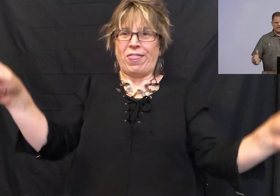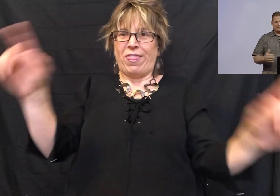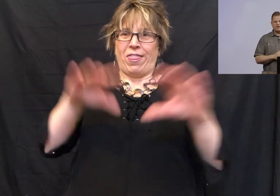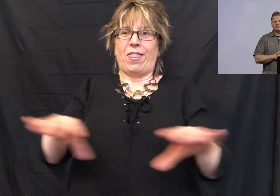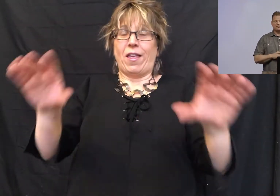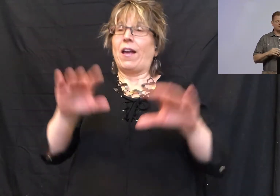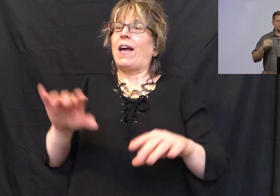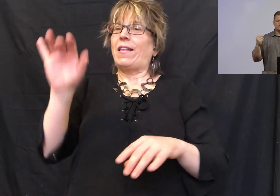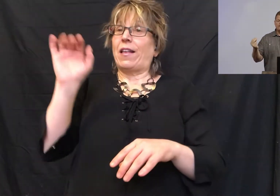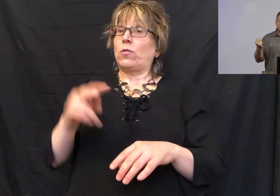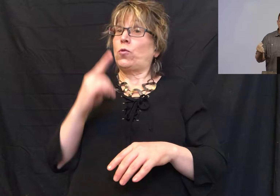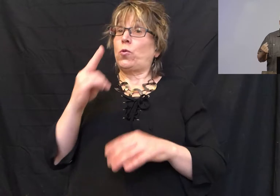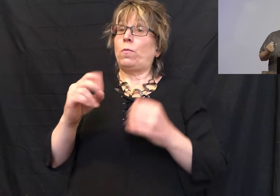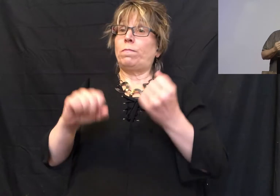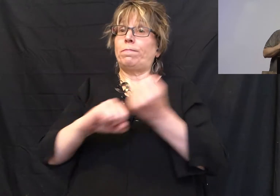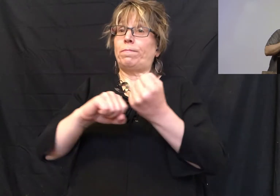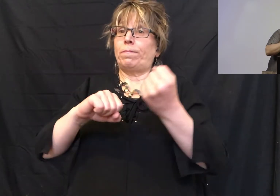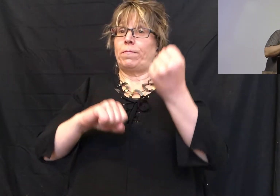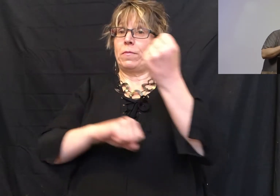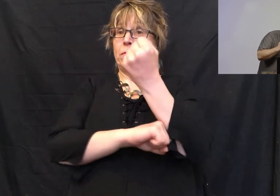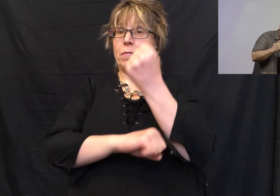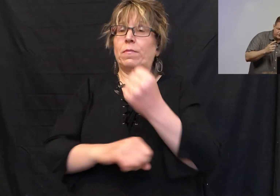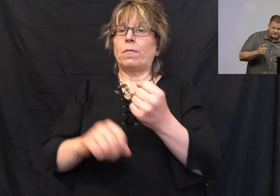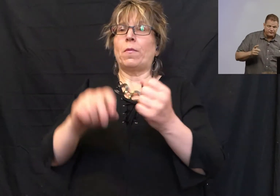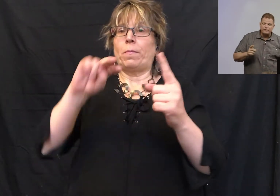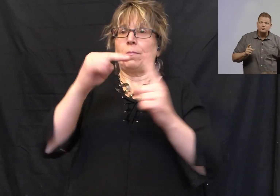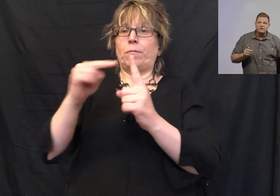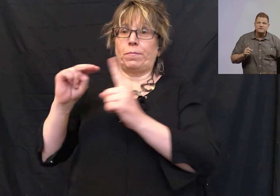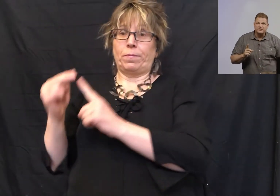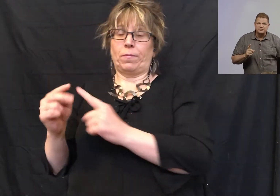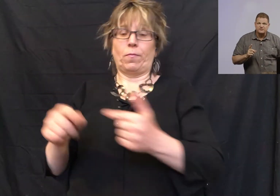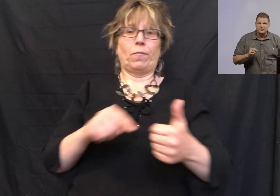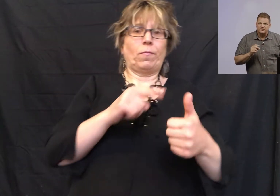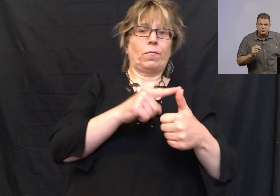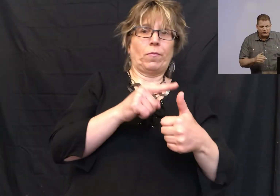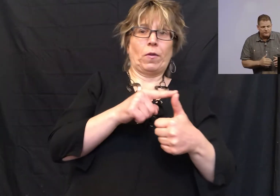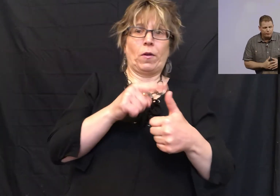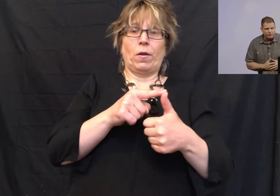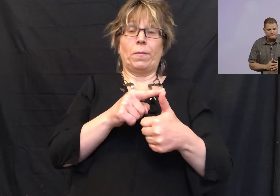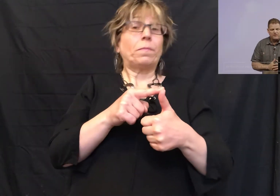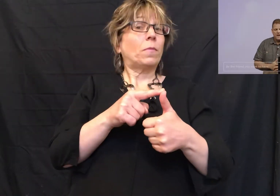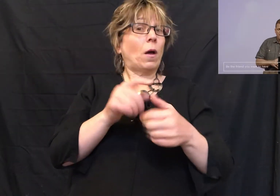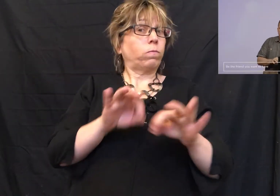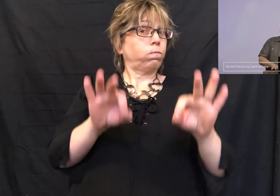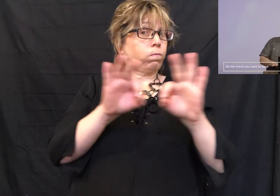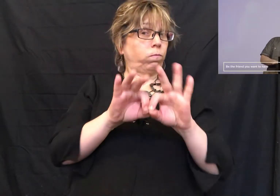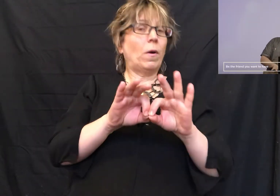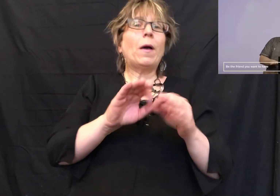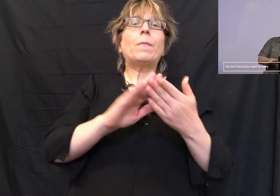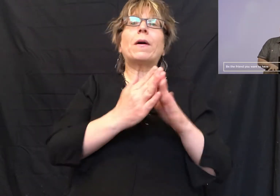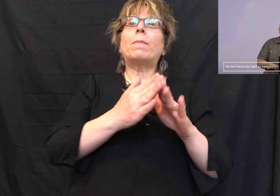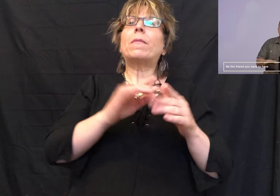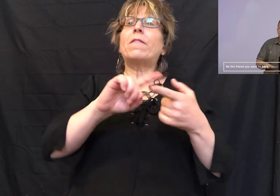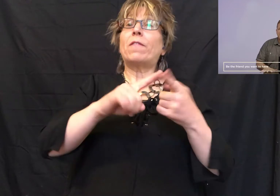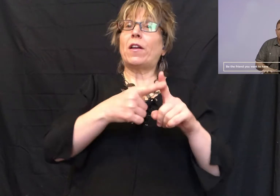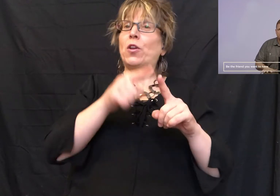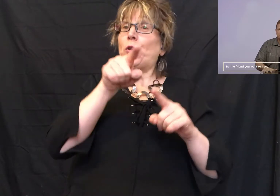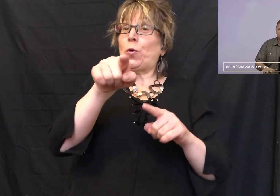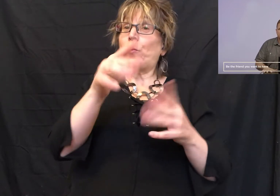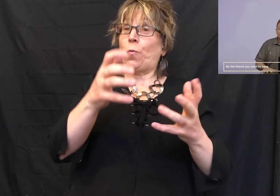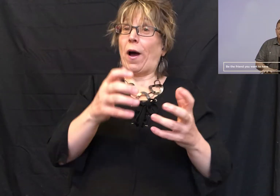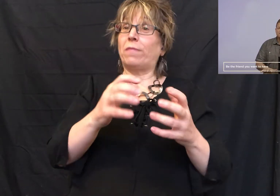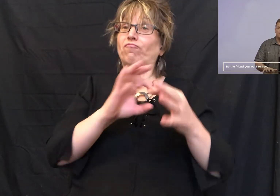doing. And we had said there's 2 foundational perspectives for this series. The first one is this. This is really important. Be the friend you want to